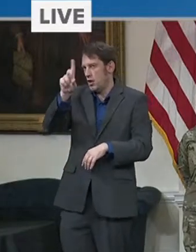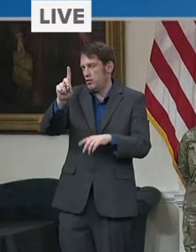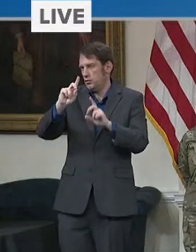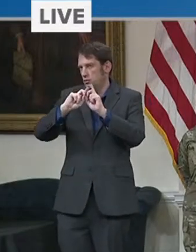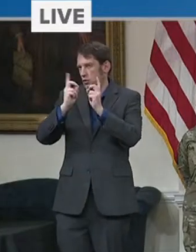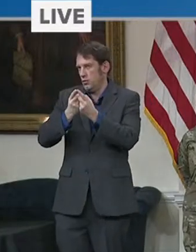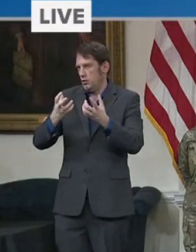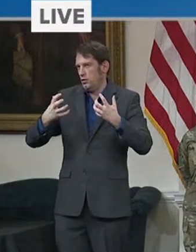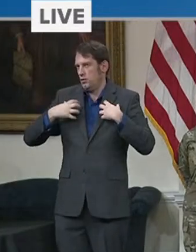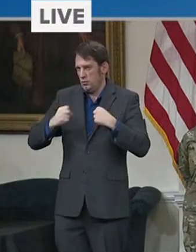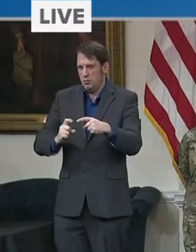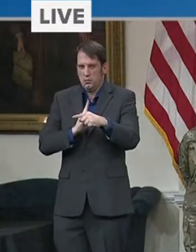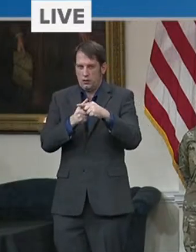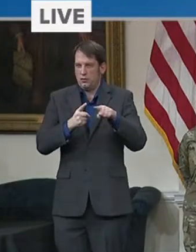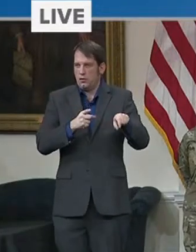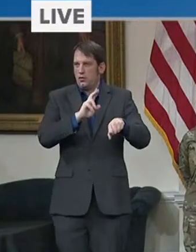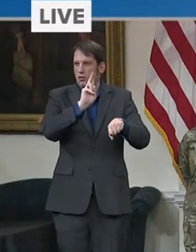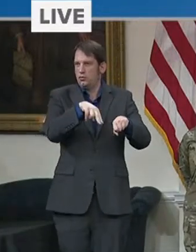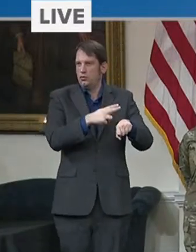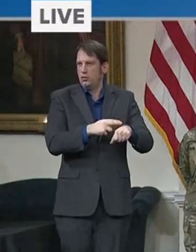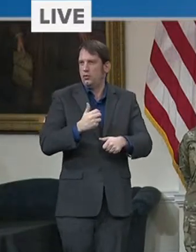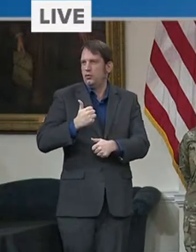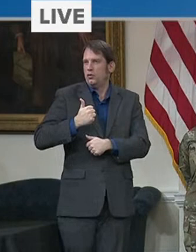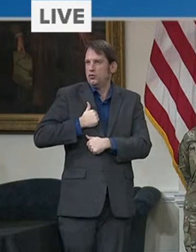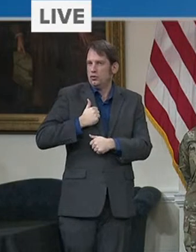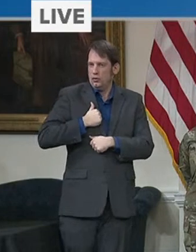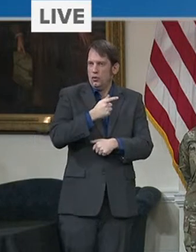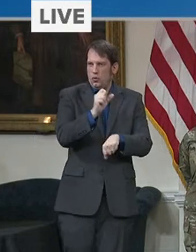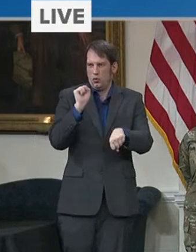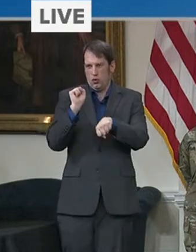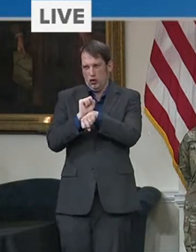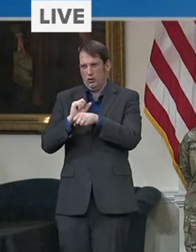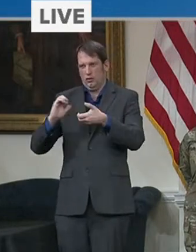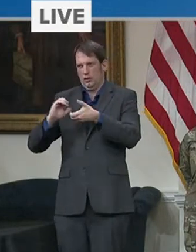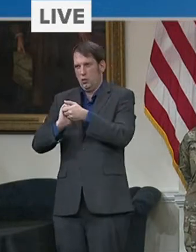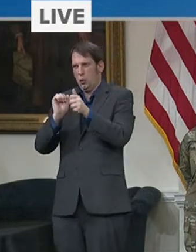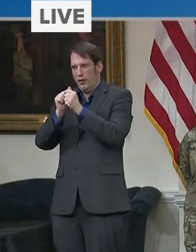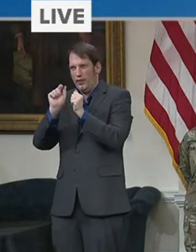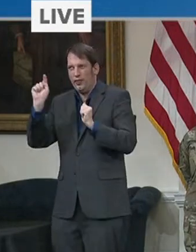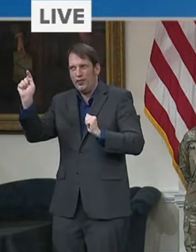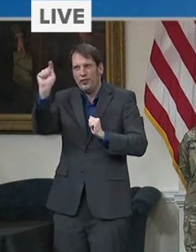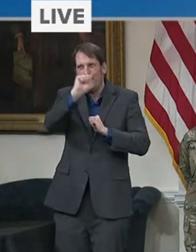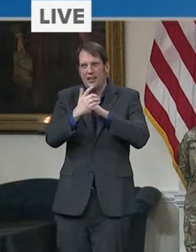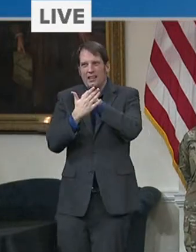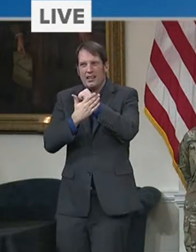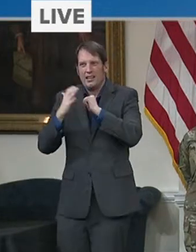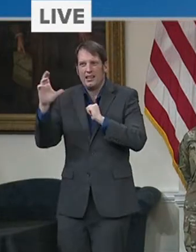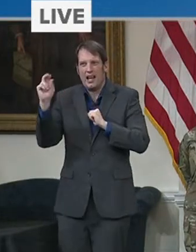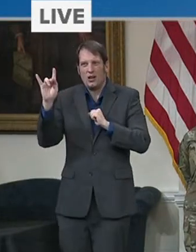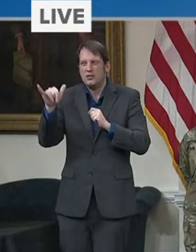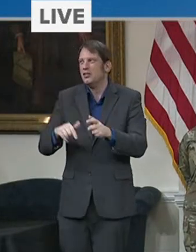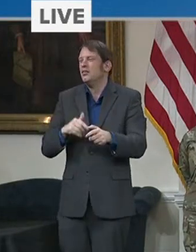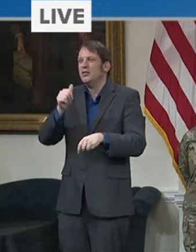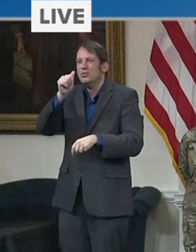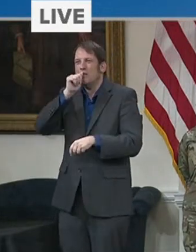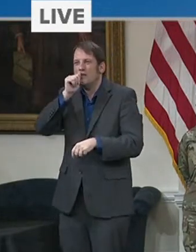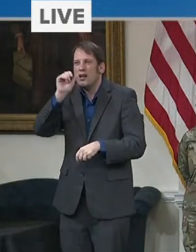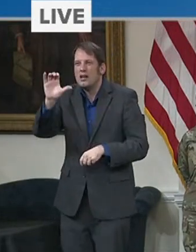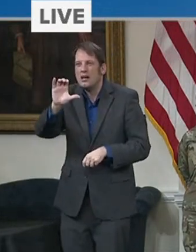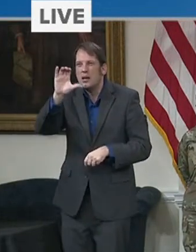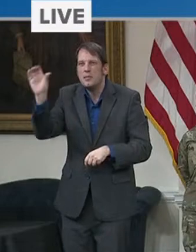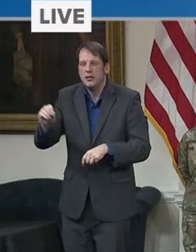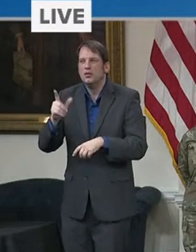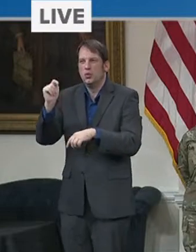Guard to work with county leaders, with hospitals and private partners to